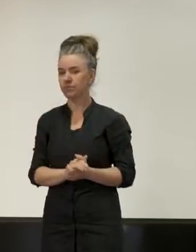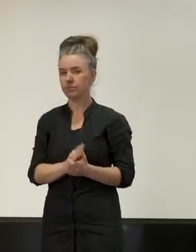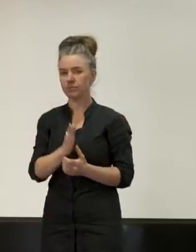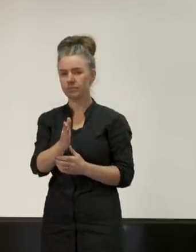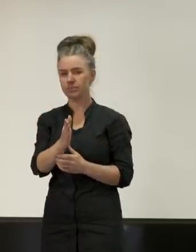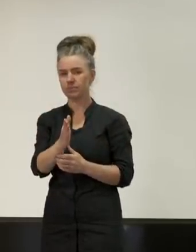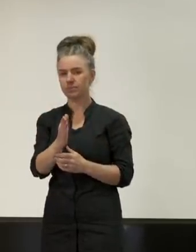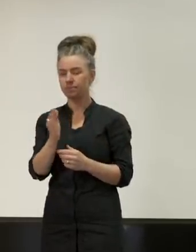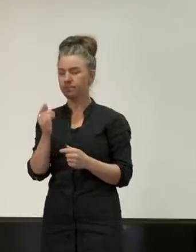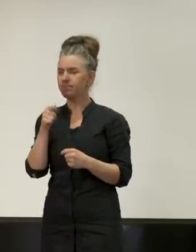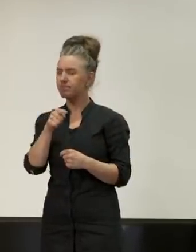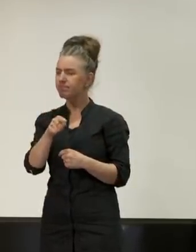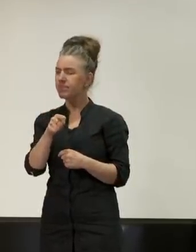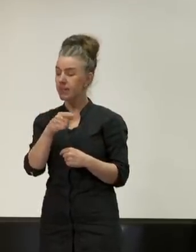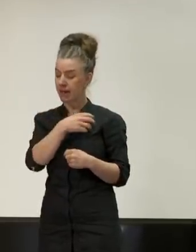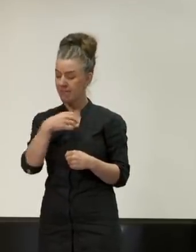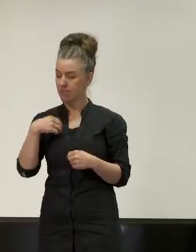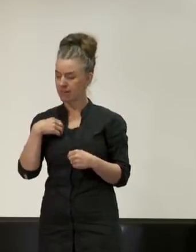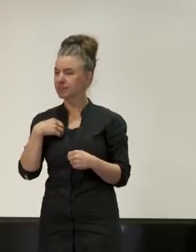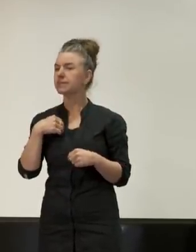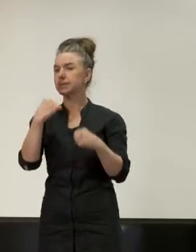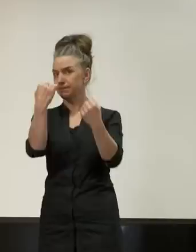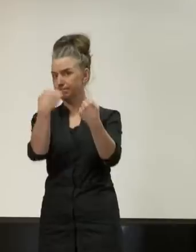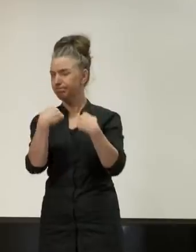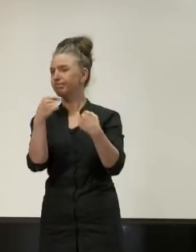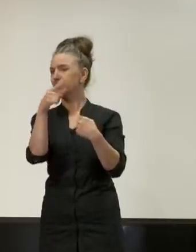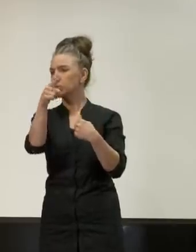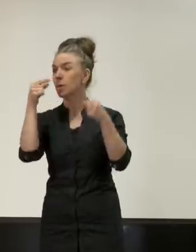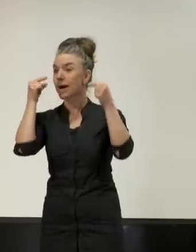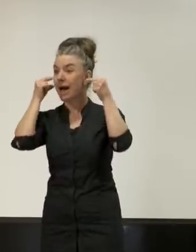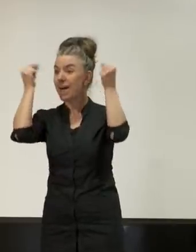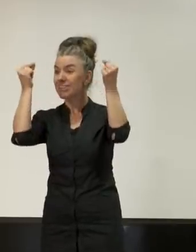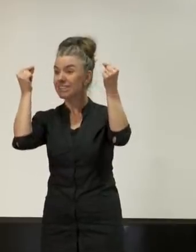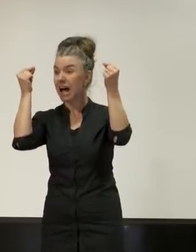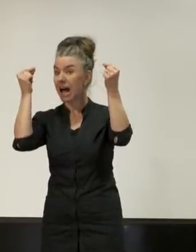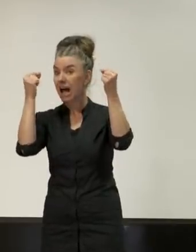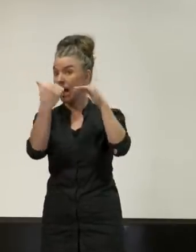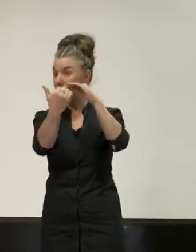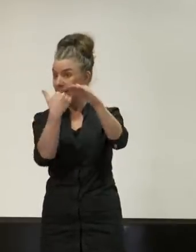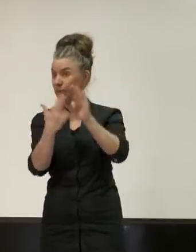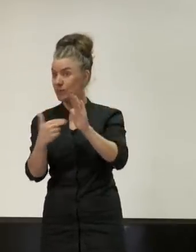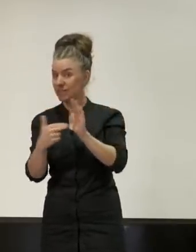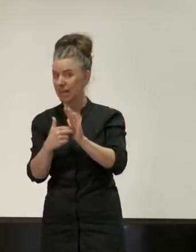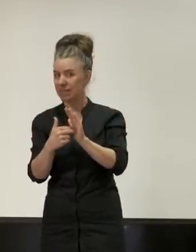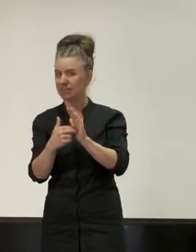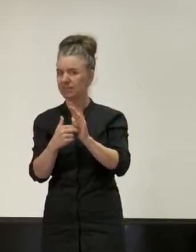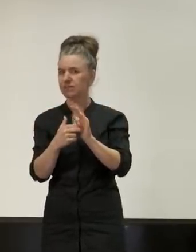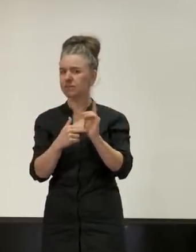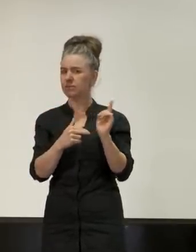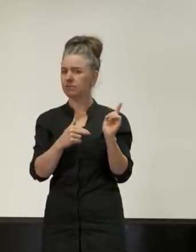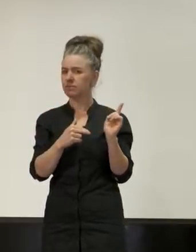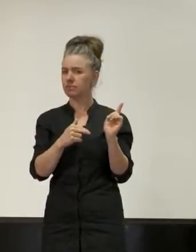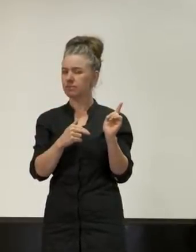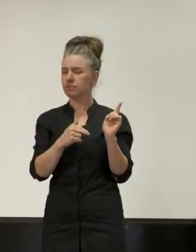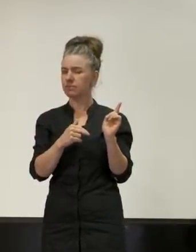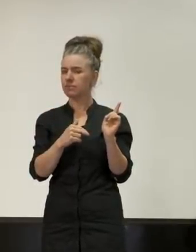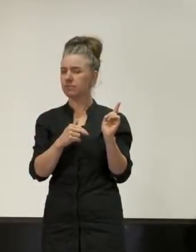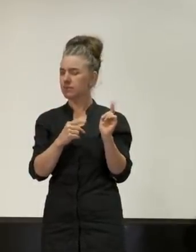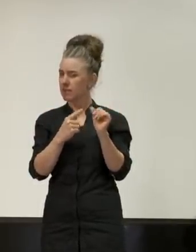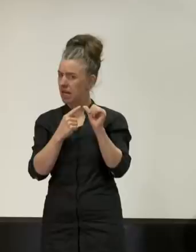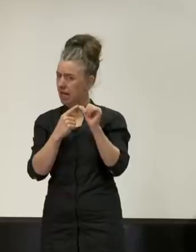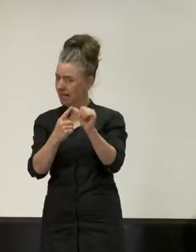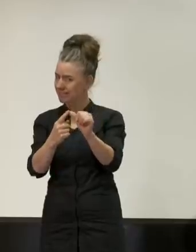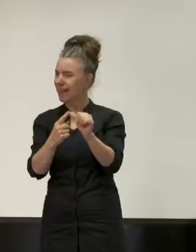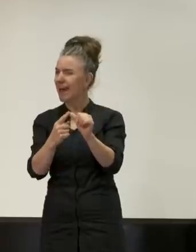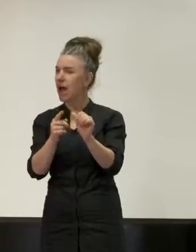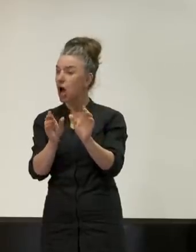Avatar because of COVID-19. Will you look at doing... To a group of individuals for Avatar, so it's not that suddenly there's a carte